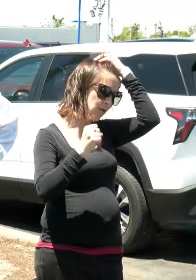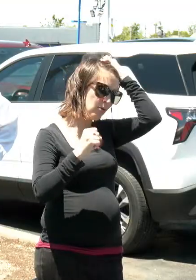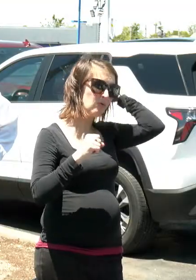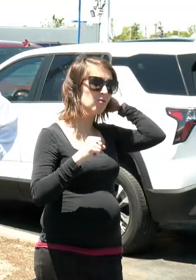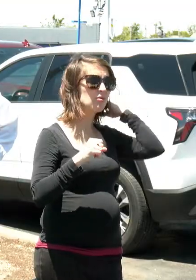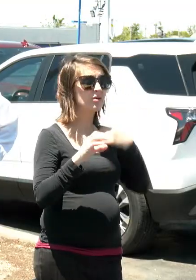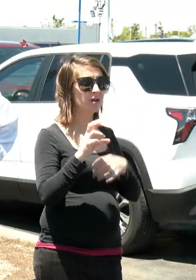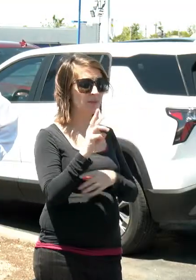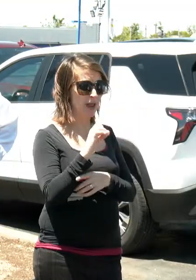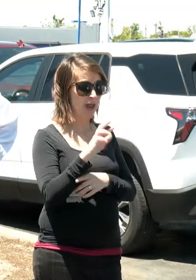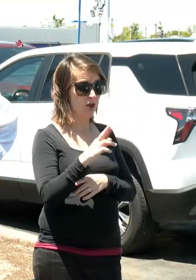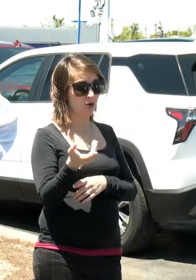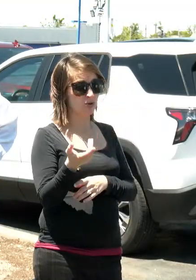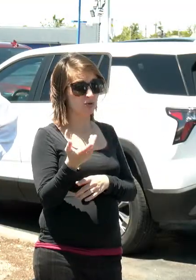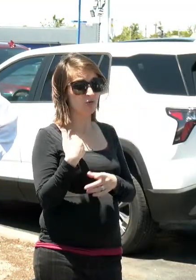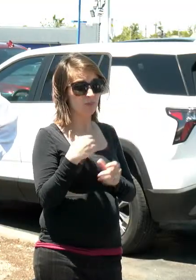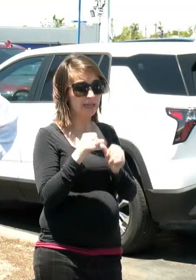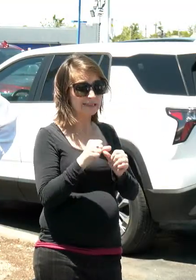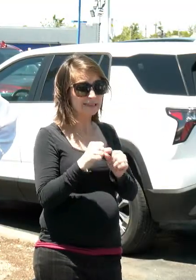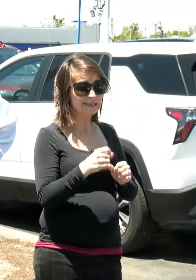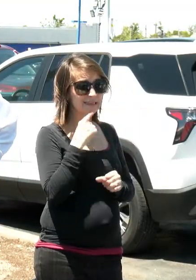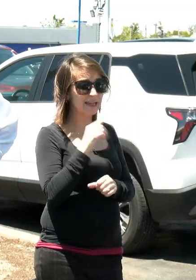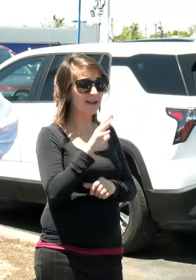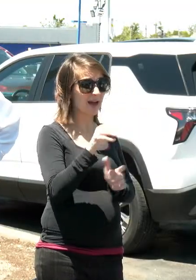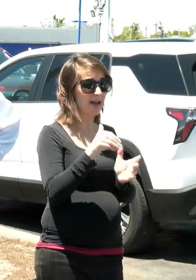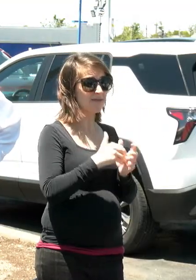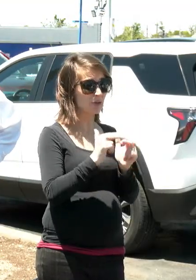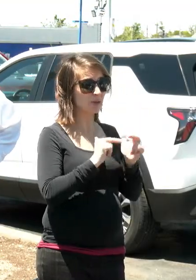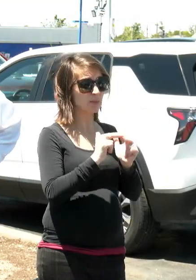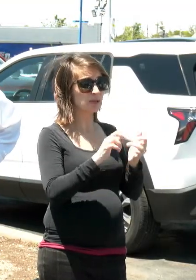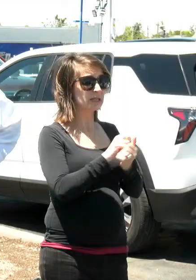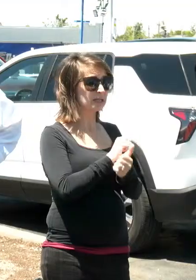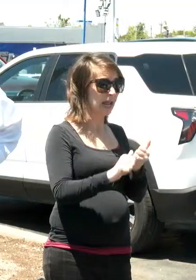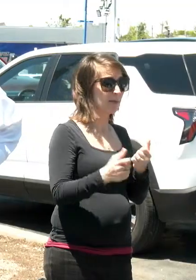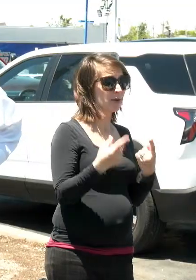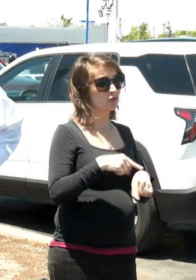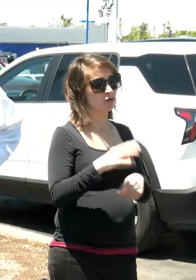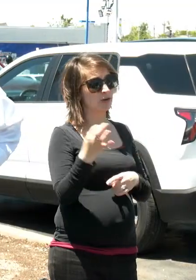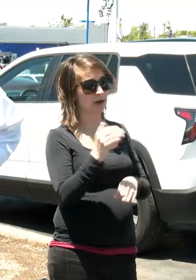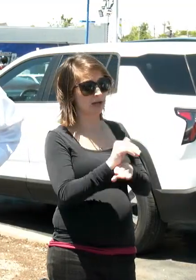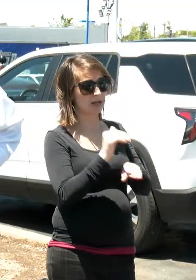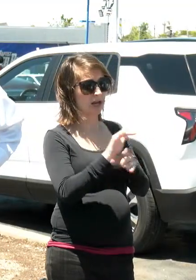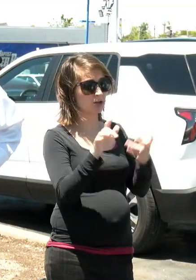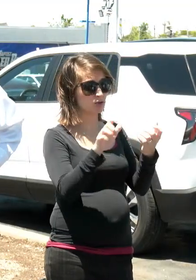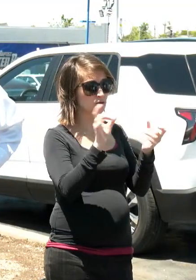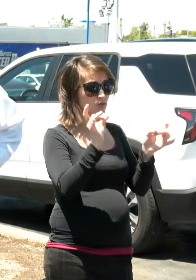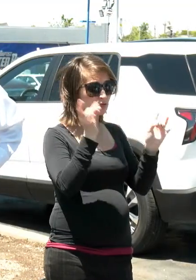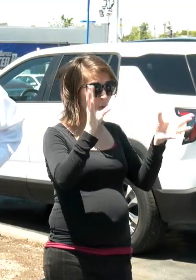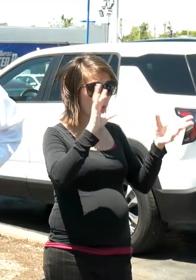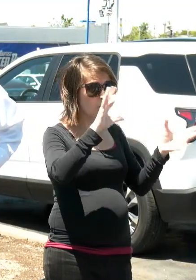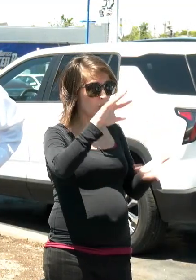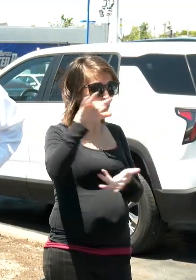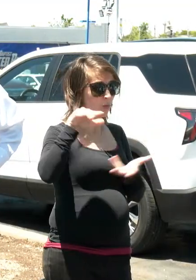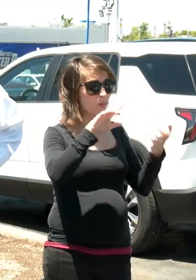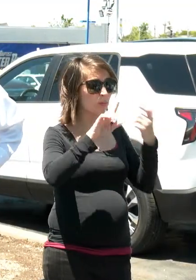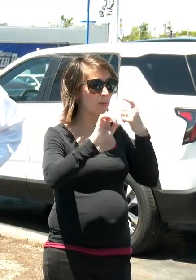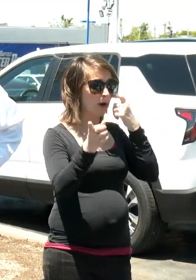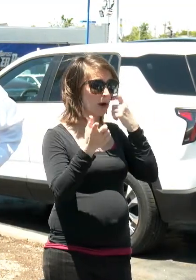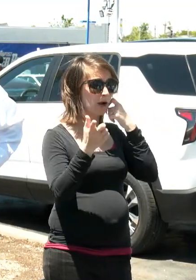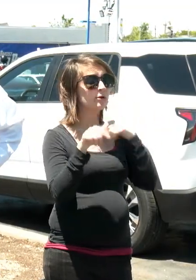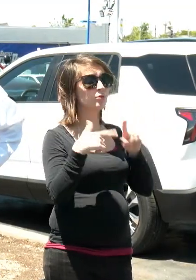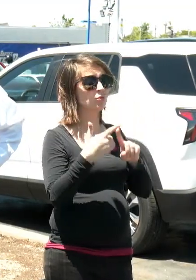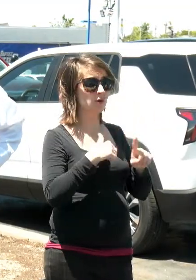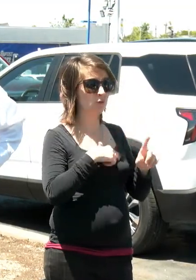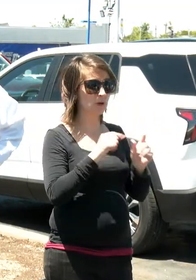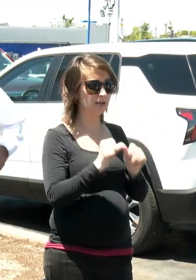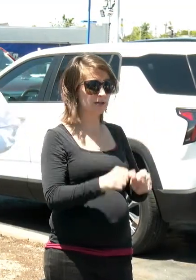very consistent saying 5,000 buildings damaged in Friday night storm. We're curious, as we continue to evaluate the